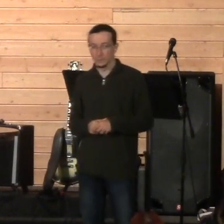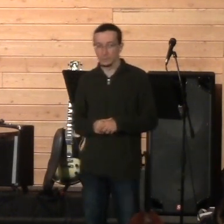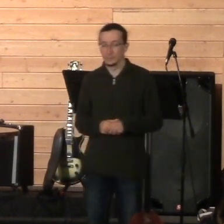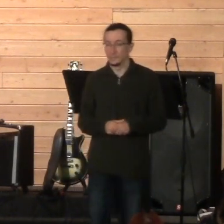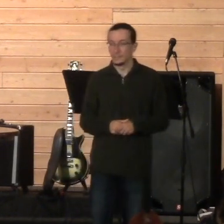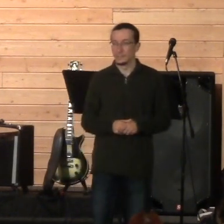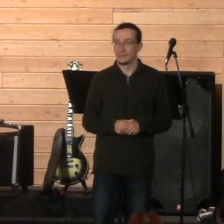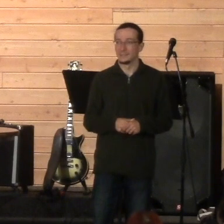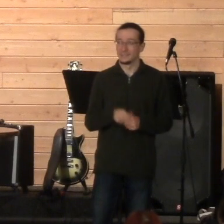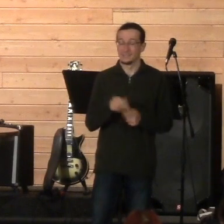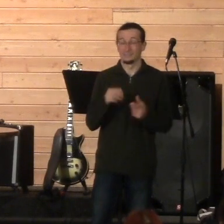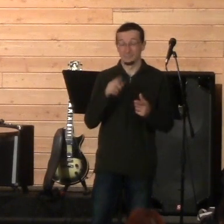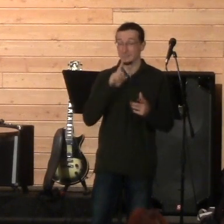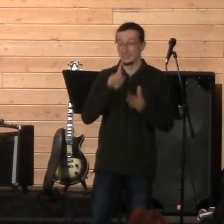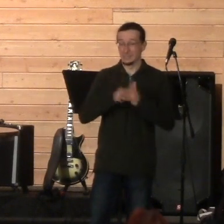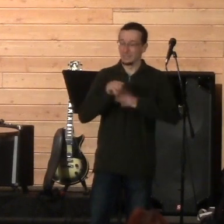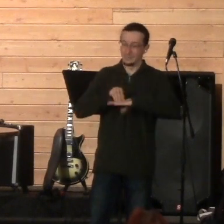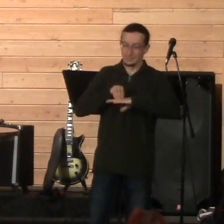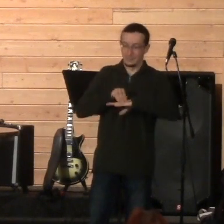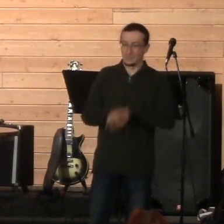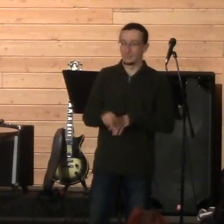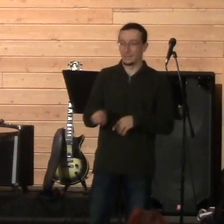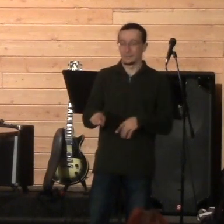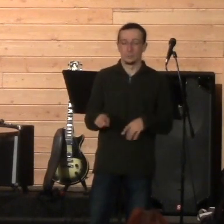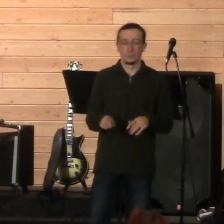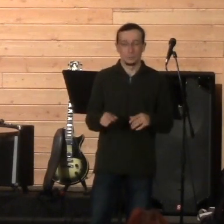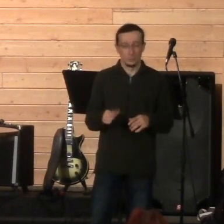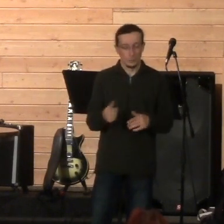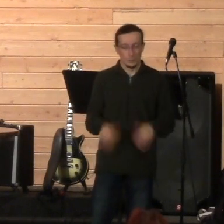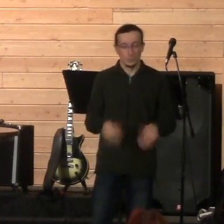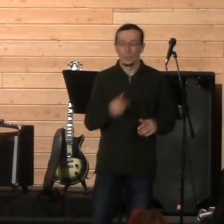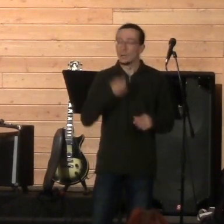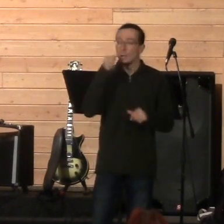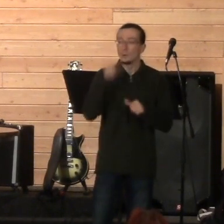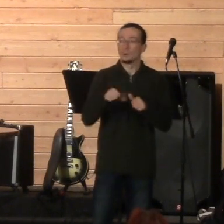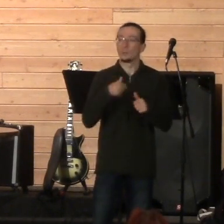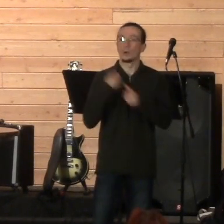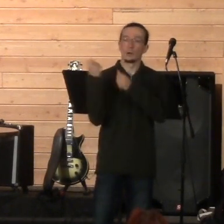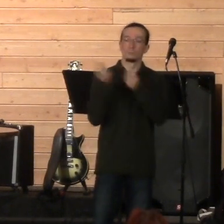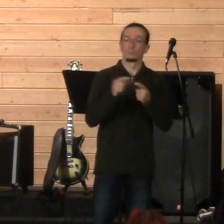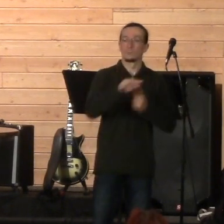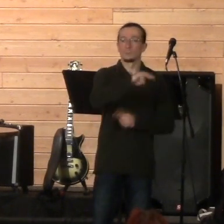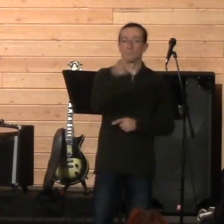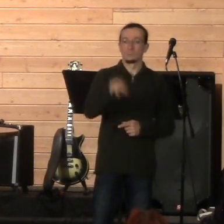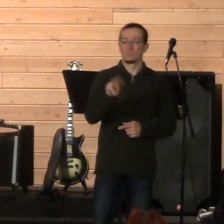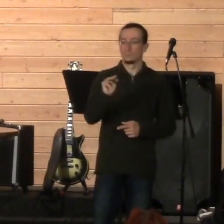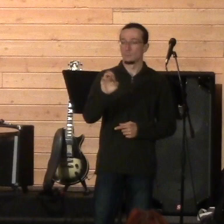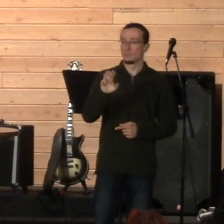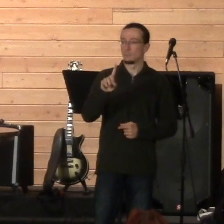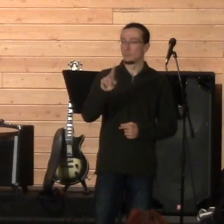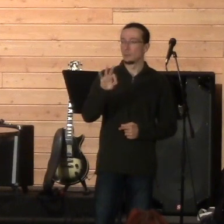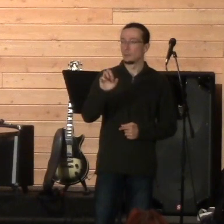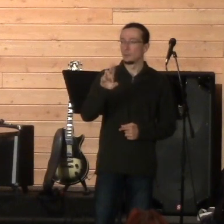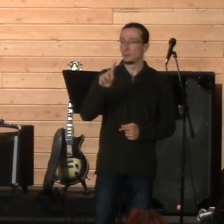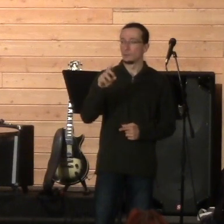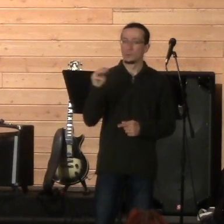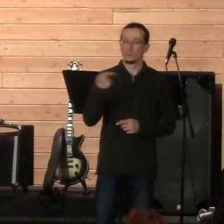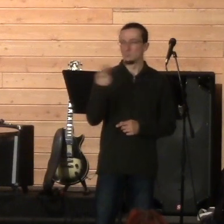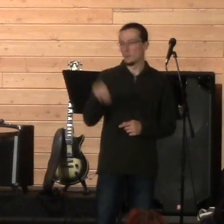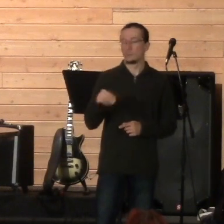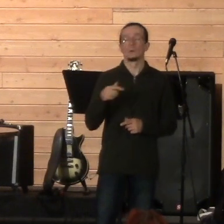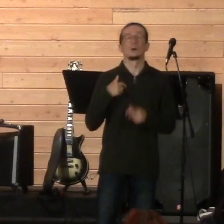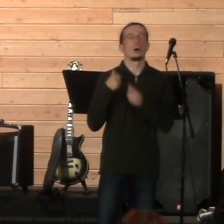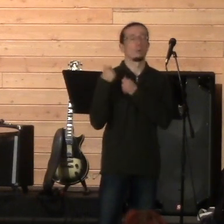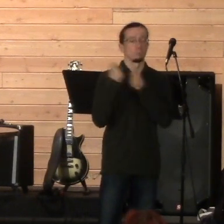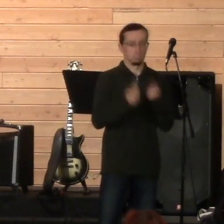it's really affecting her. I remember I drove down to Medford and I was visiting with her. And